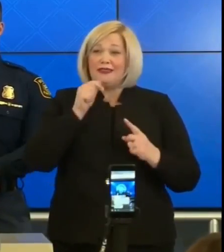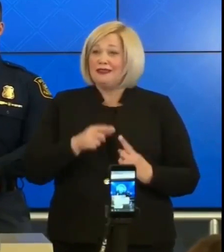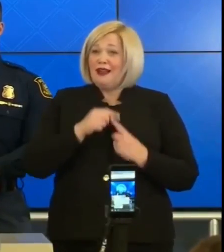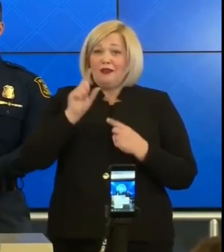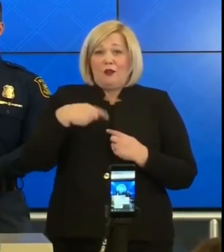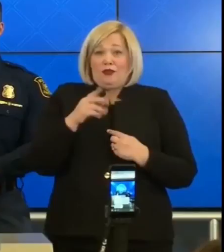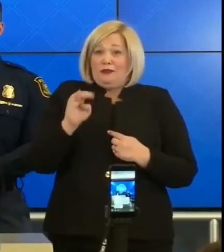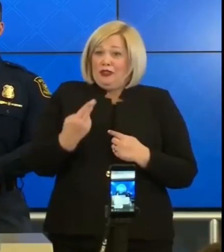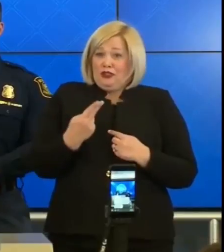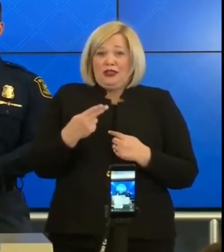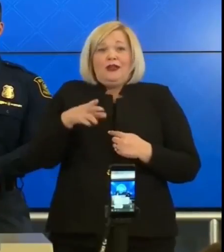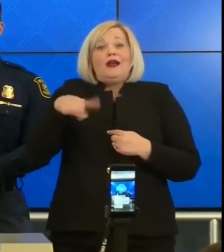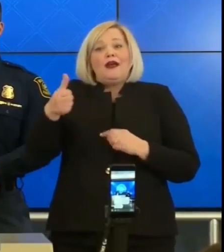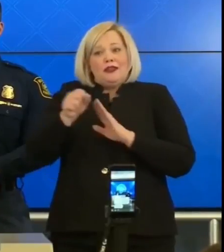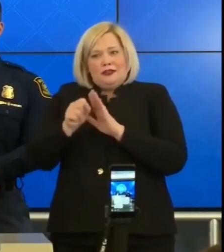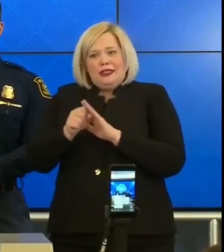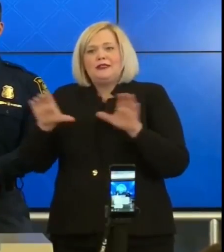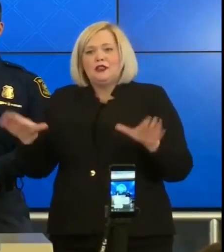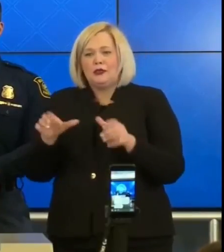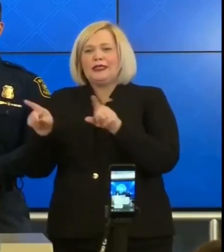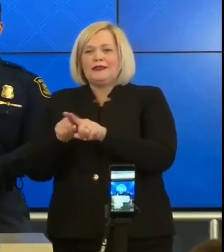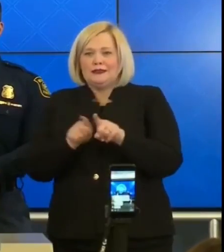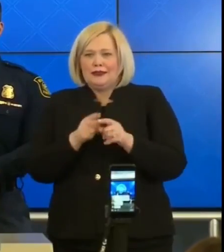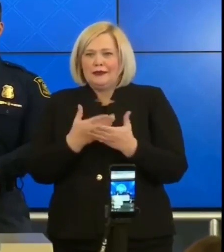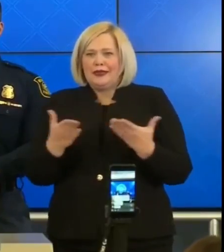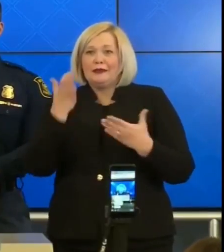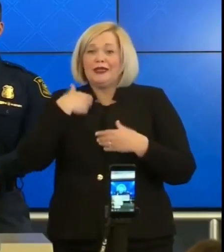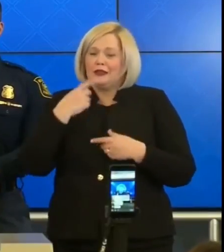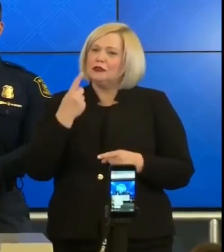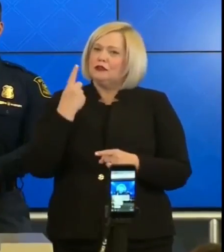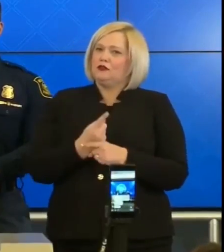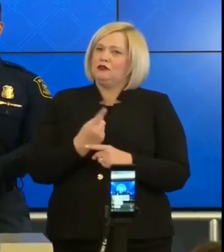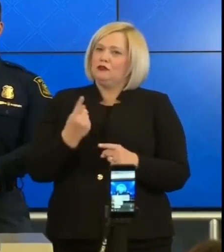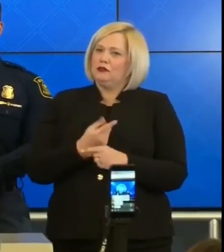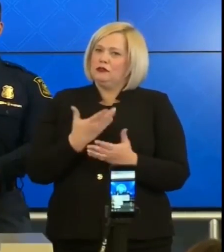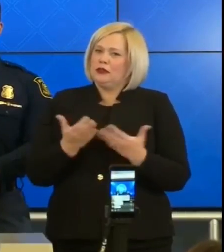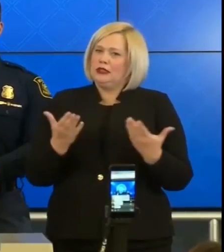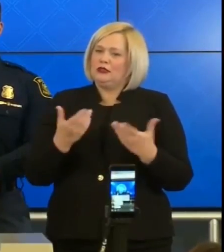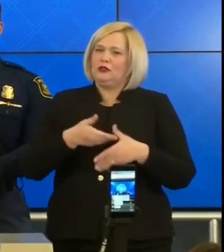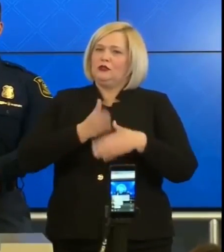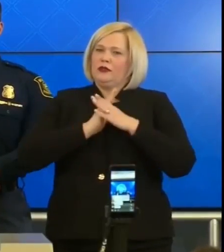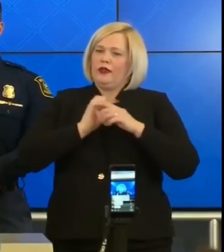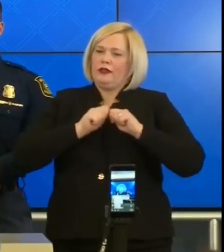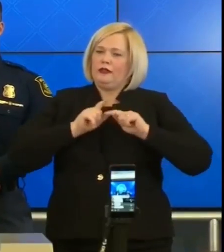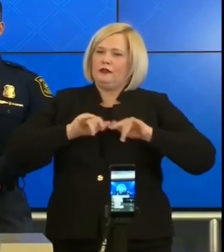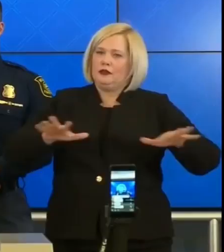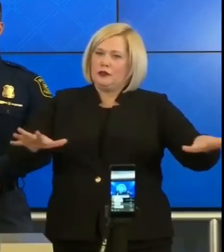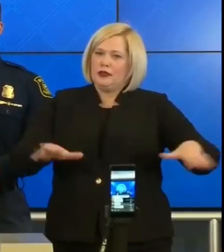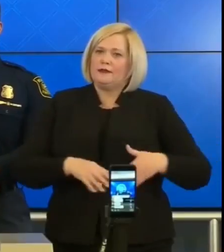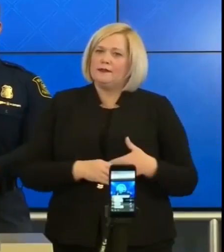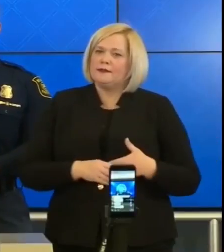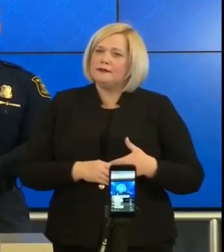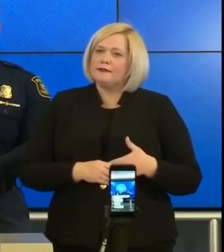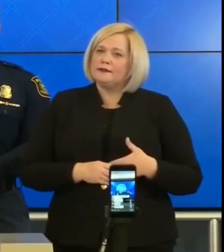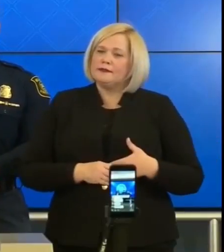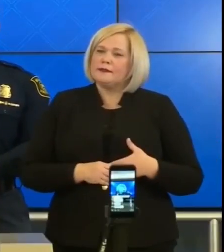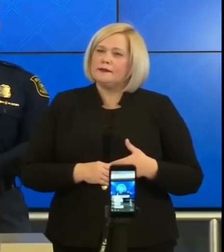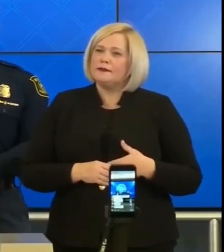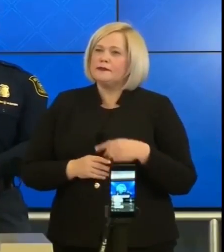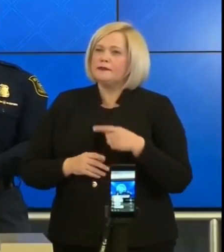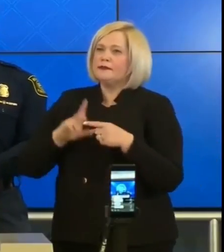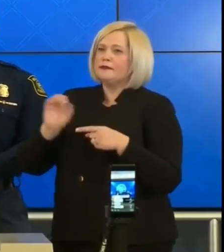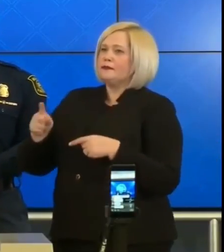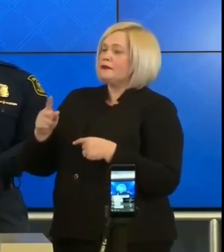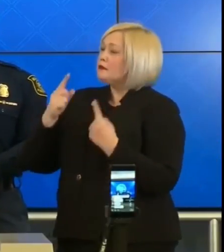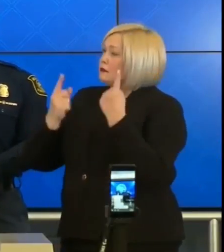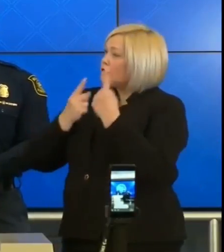other states take steps like these because it is the right thing to do with the kind of community spread that we're seeing. Governor,